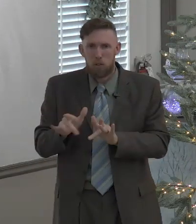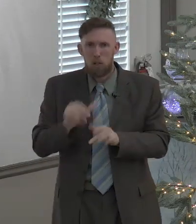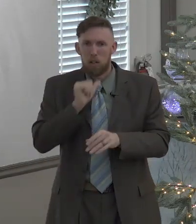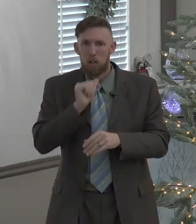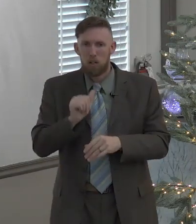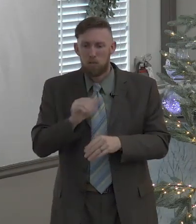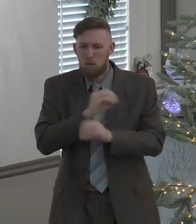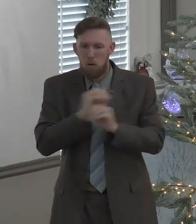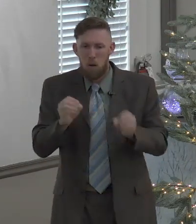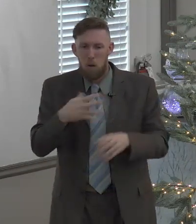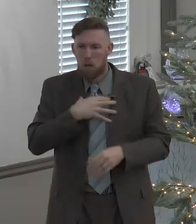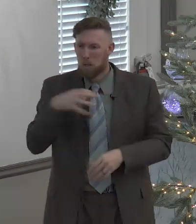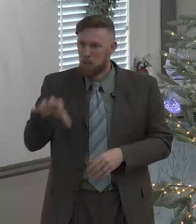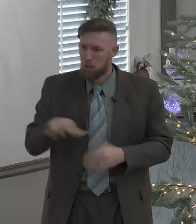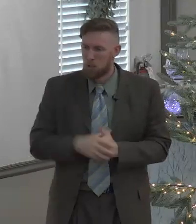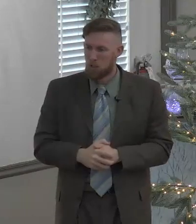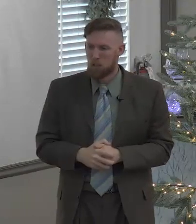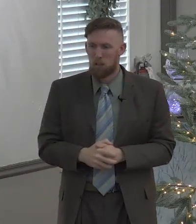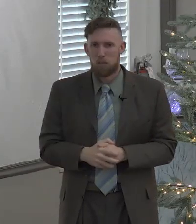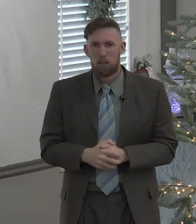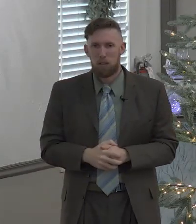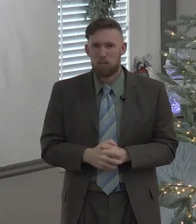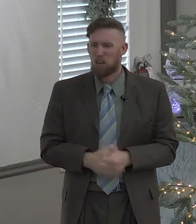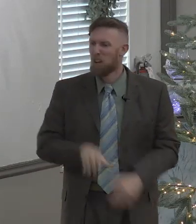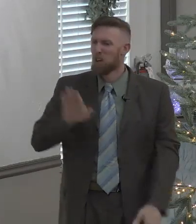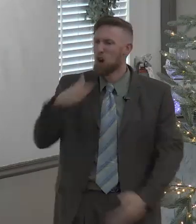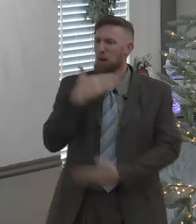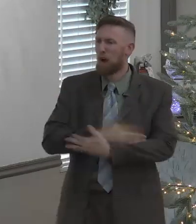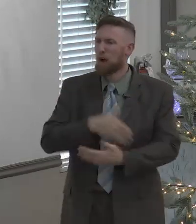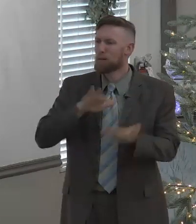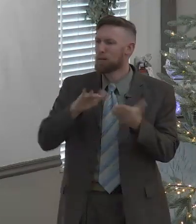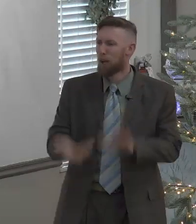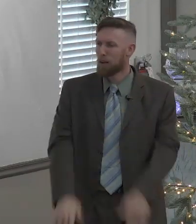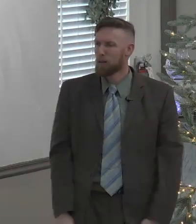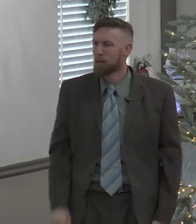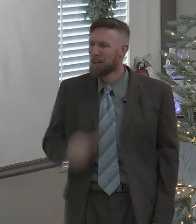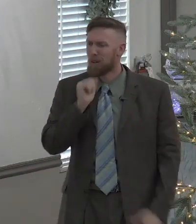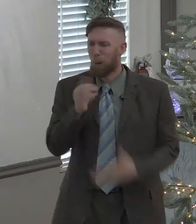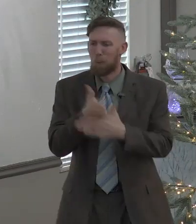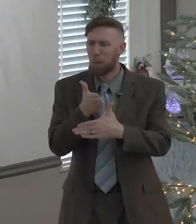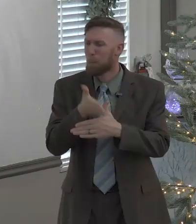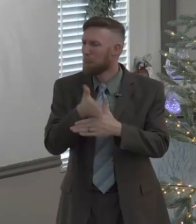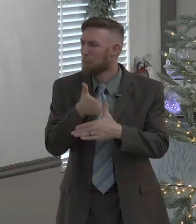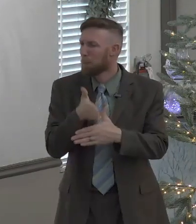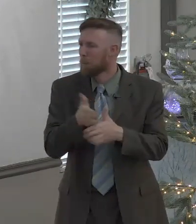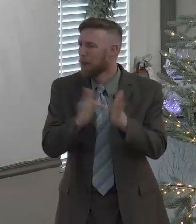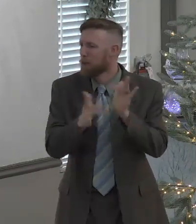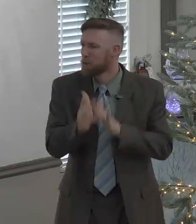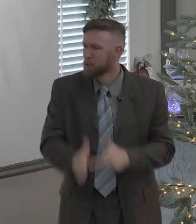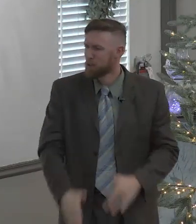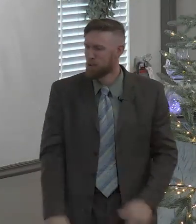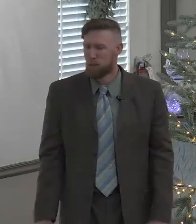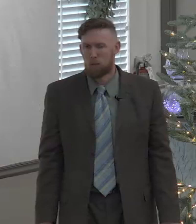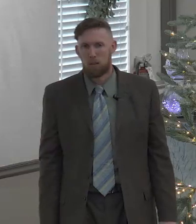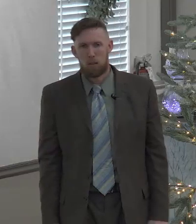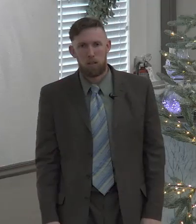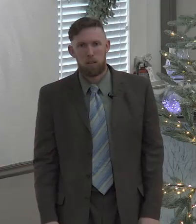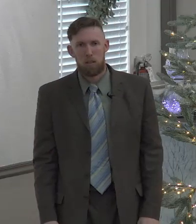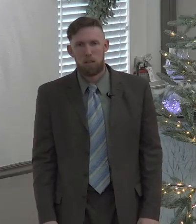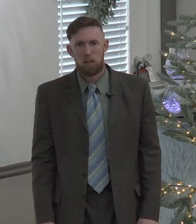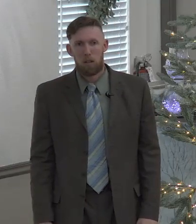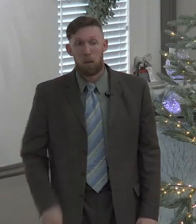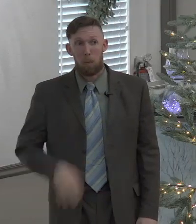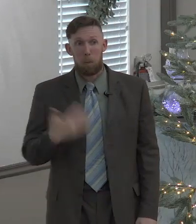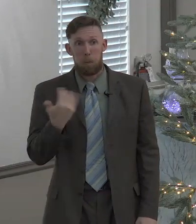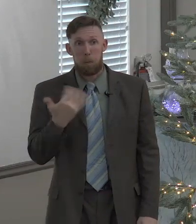No compassion. No caring. Thy daughter's dead. Why botherest thou the master